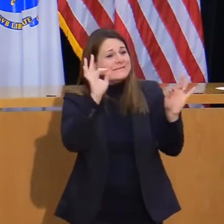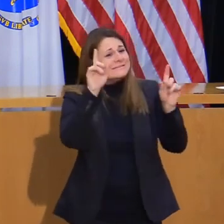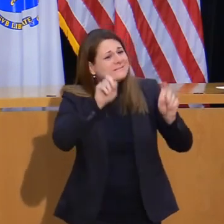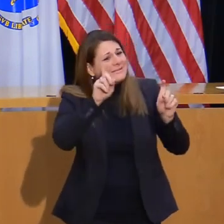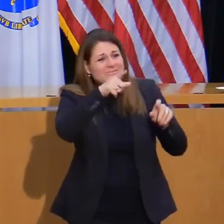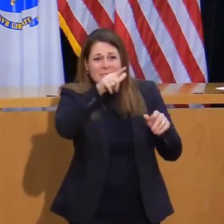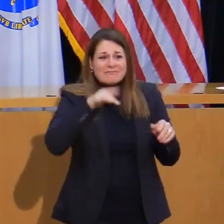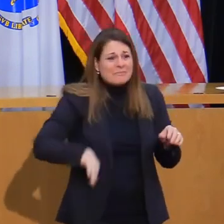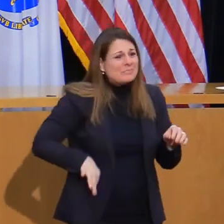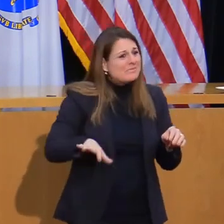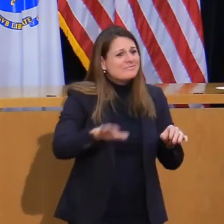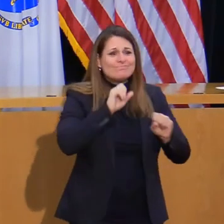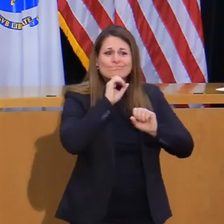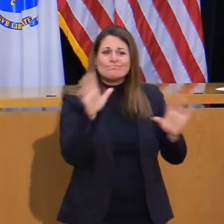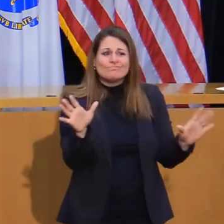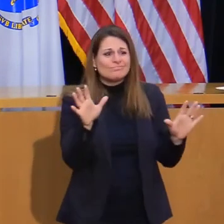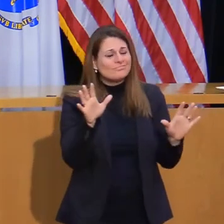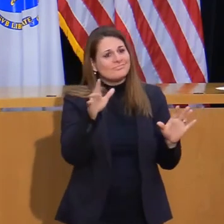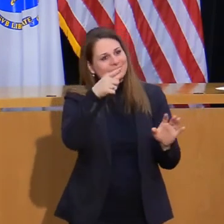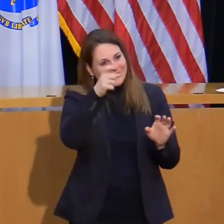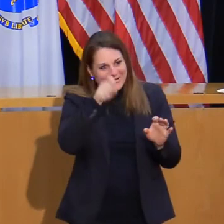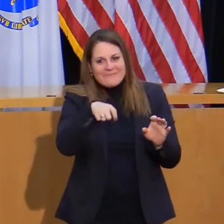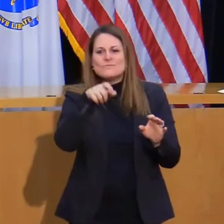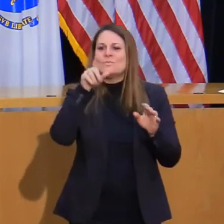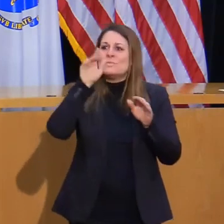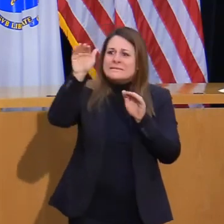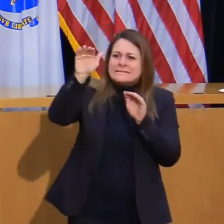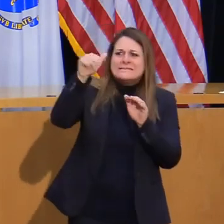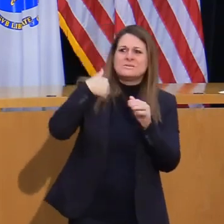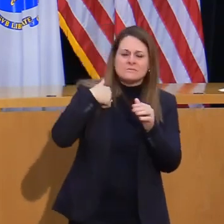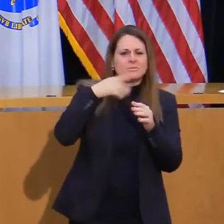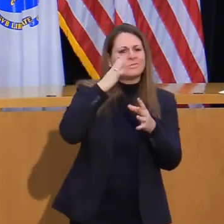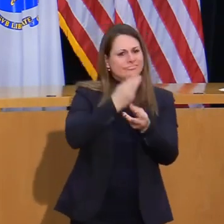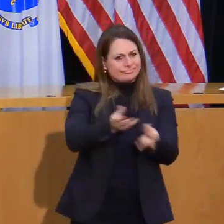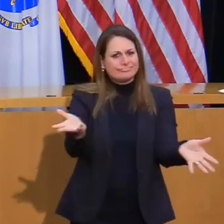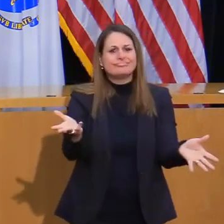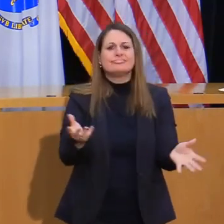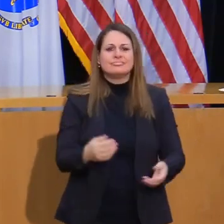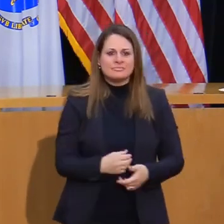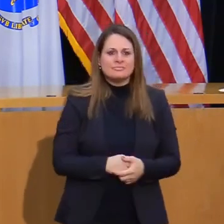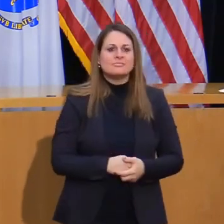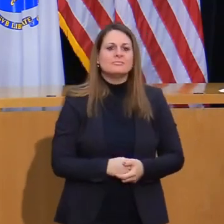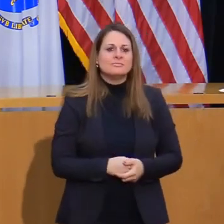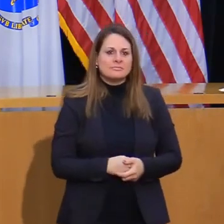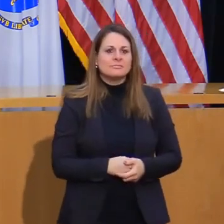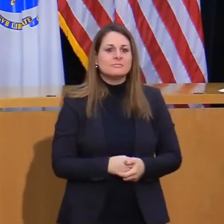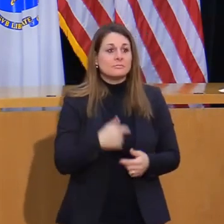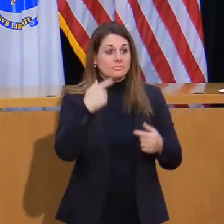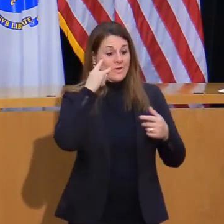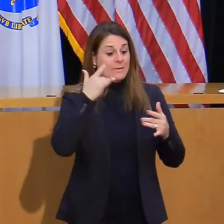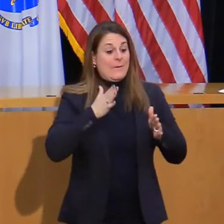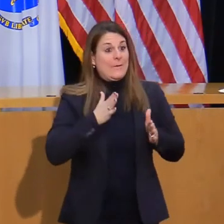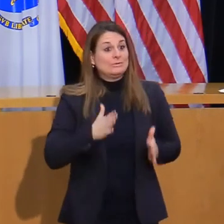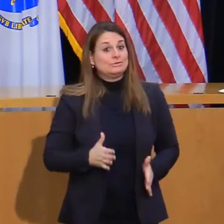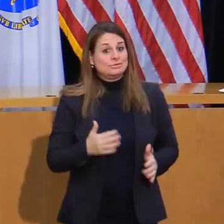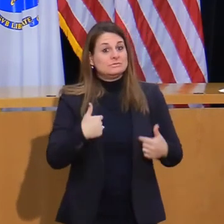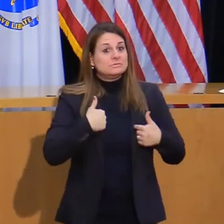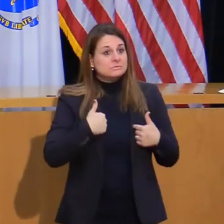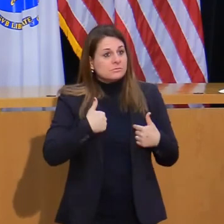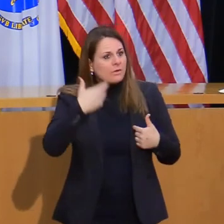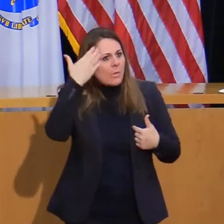that many of the people who get COVID are asymptomatic, and many of the people who transmit COVID to others